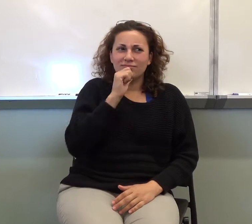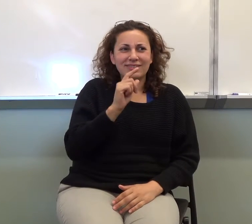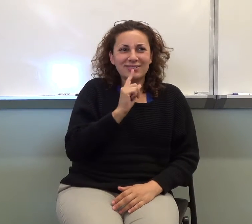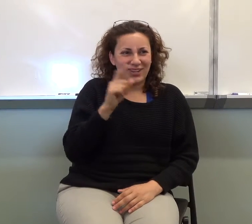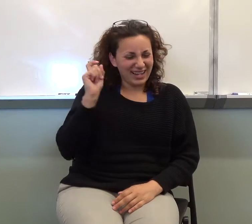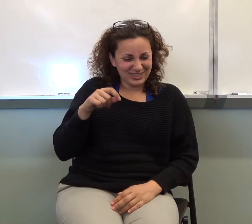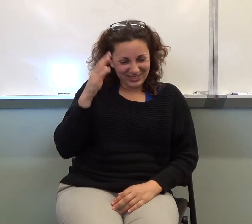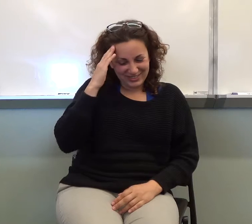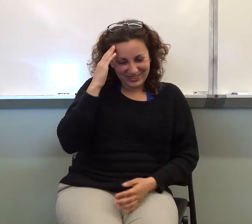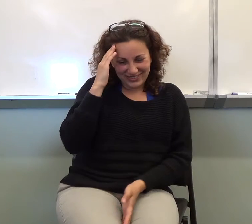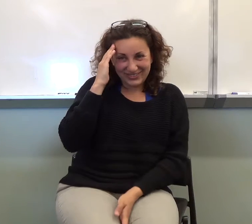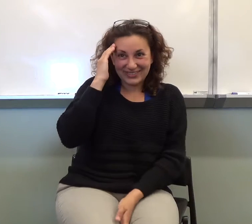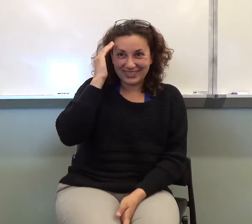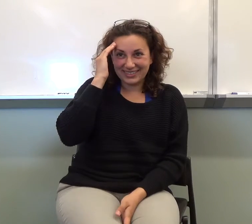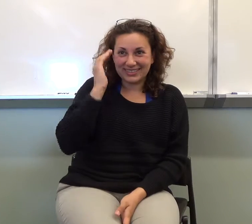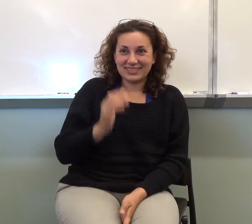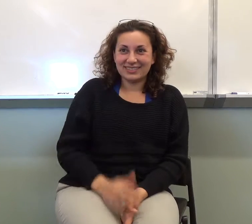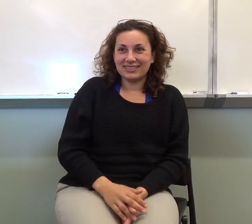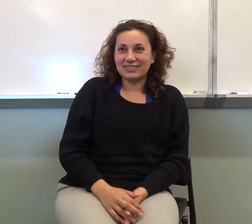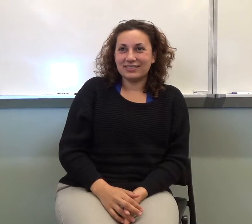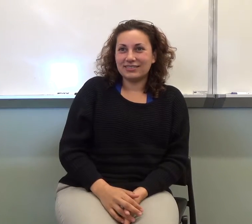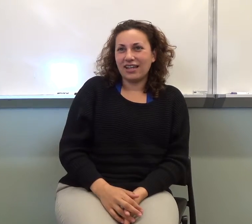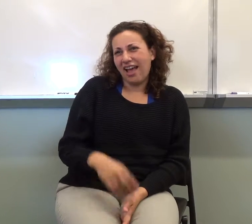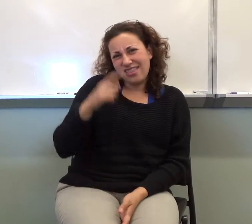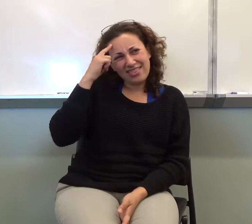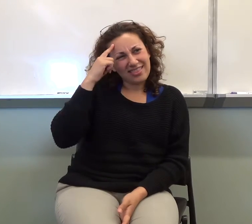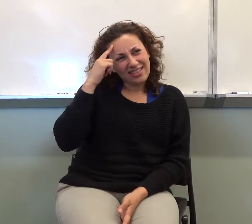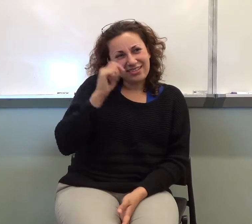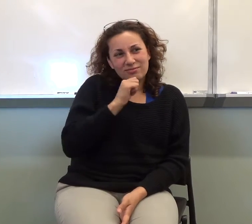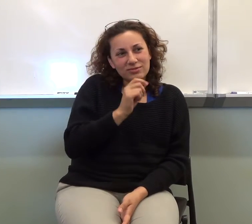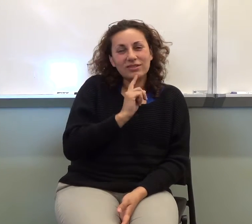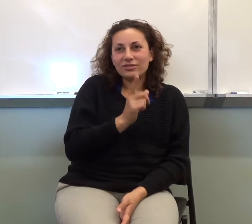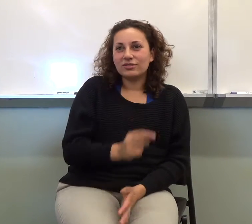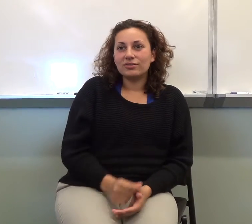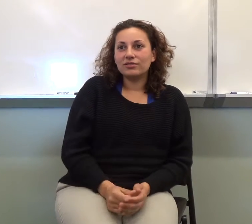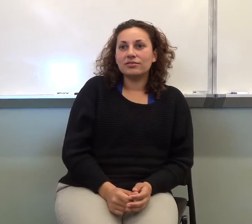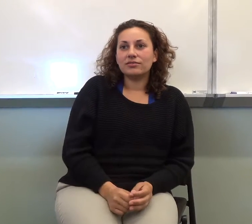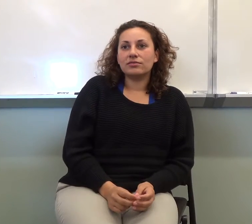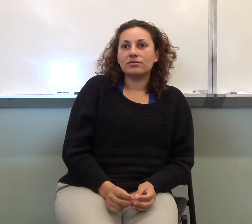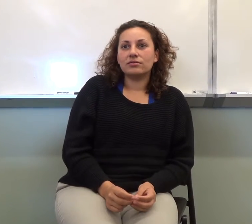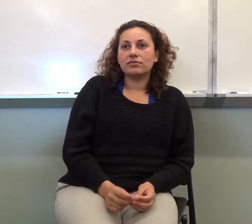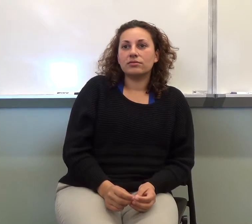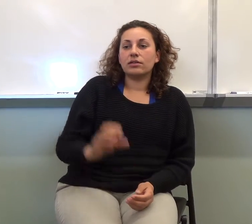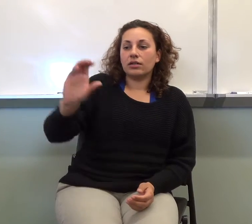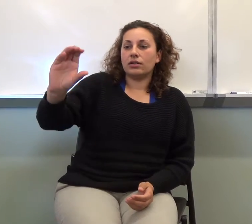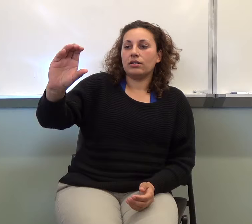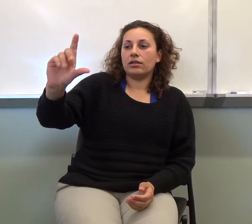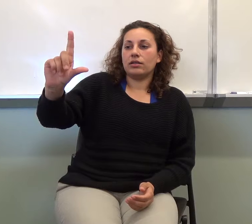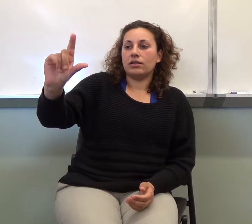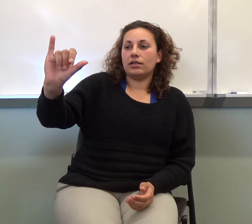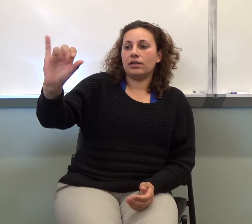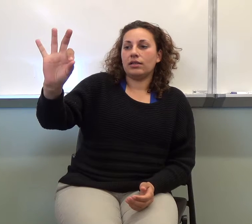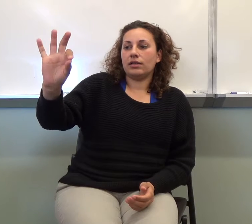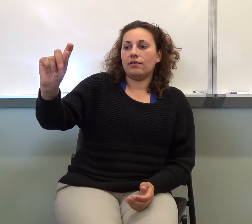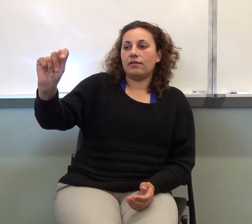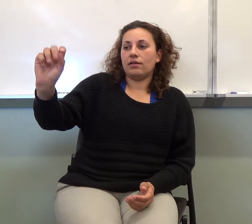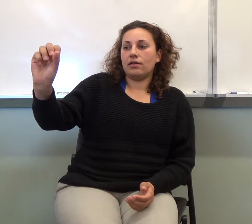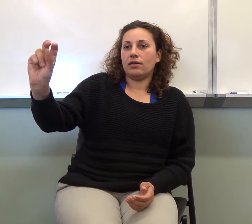getting a freshman? 1. Yeah. 1 divided by 1, which is 1. So probability ranges between